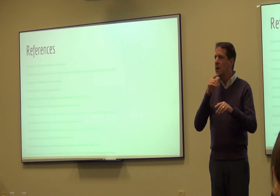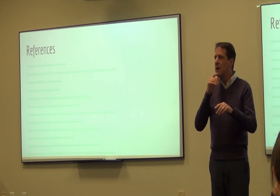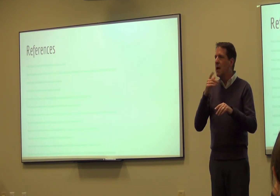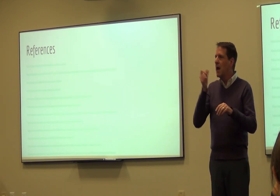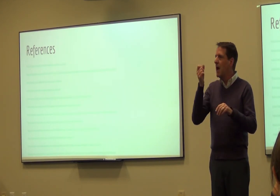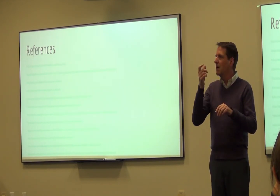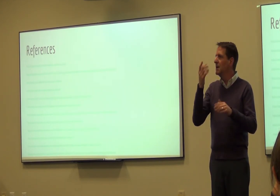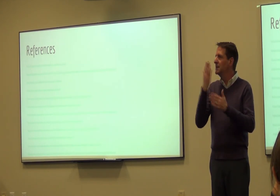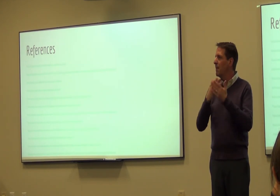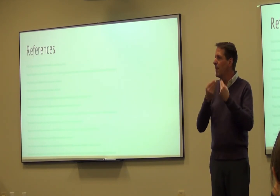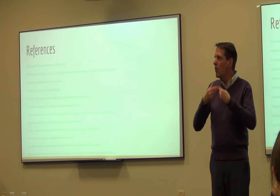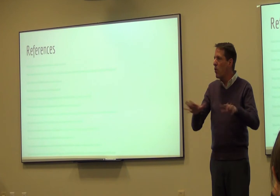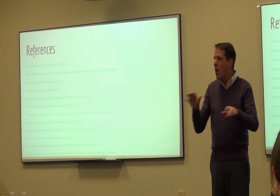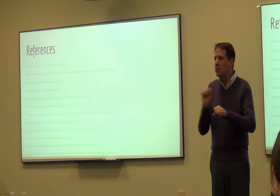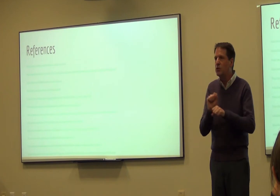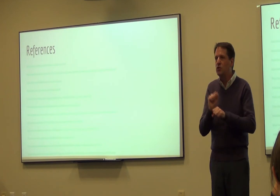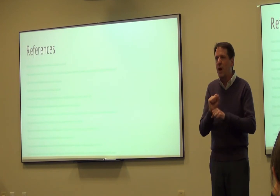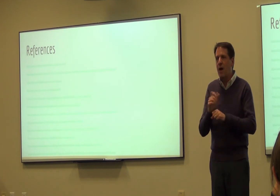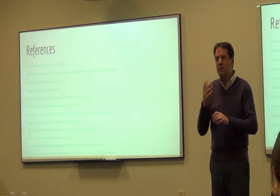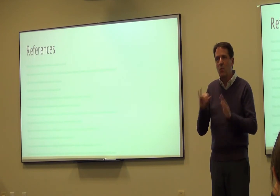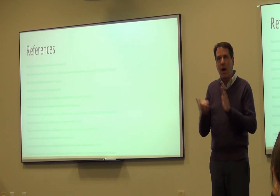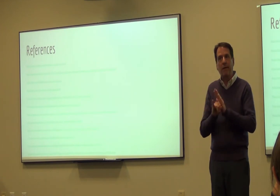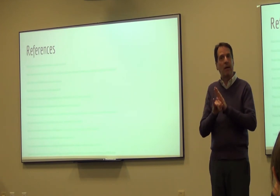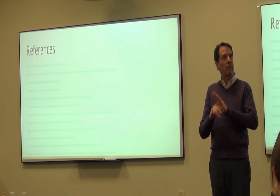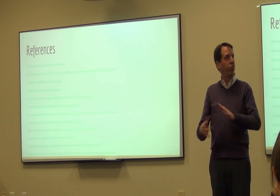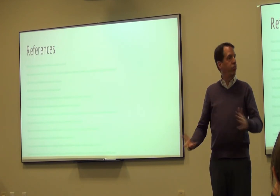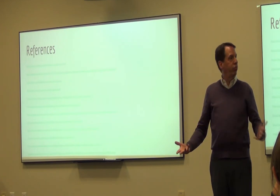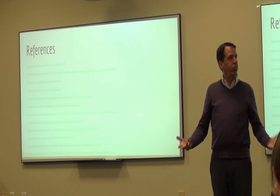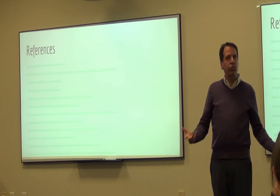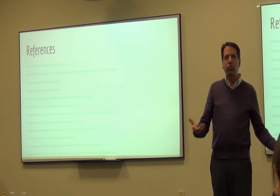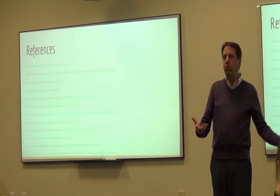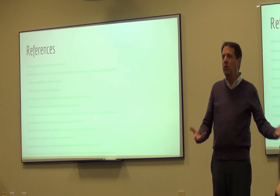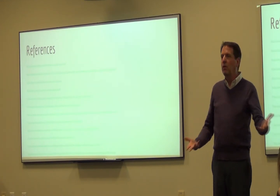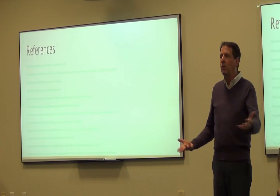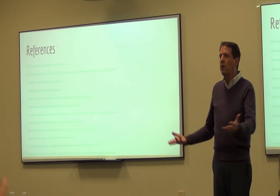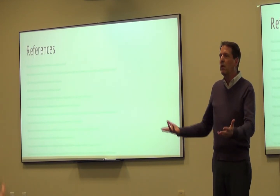crashed, some people lost their employment and they lost their identity.